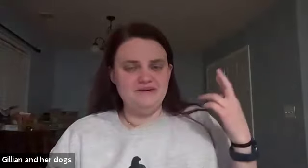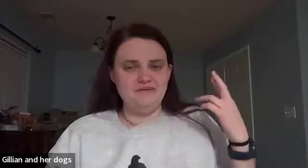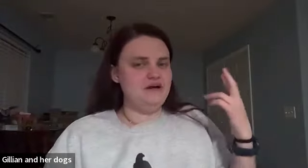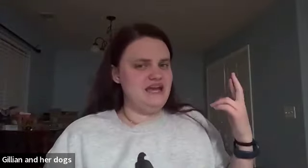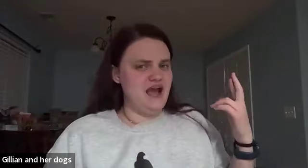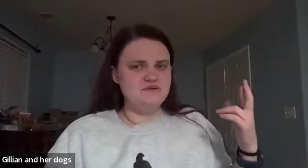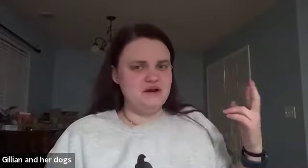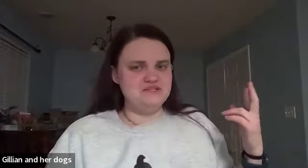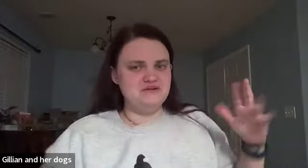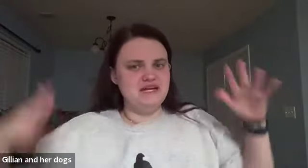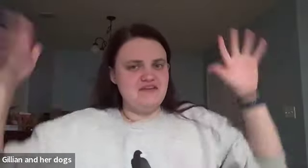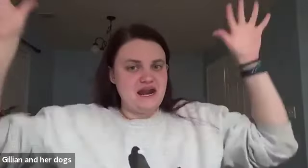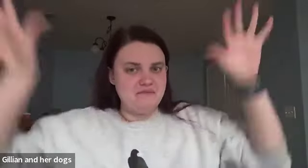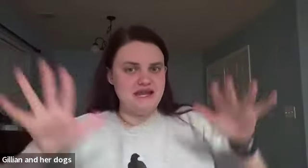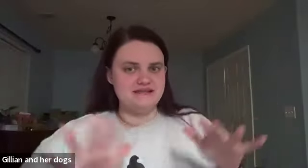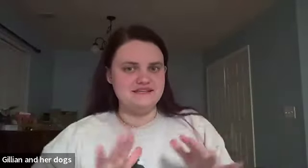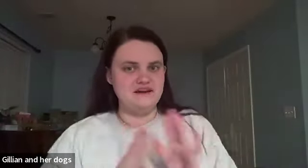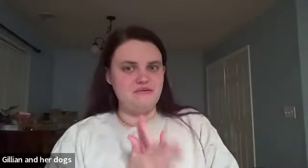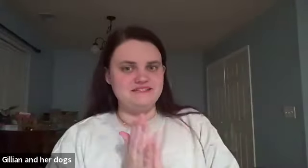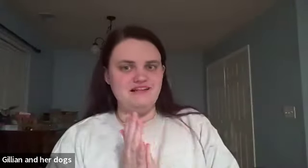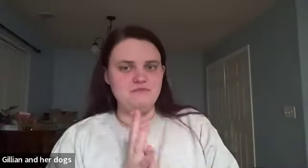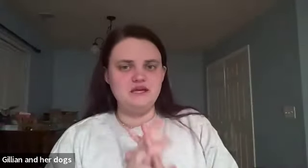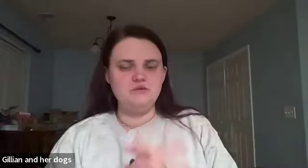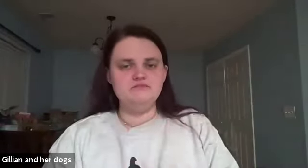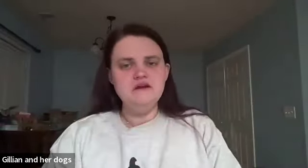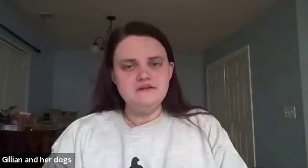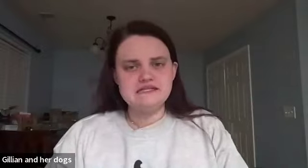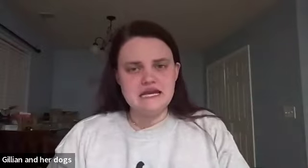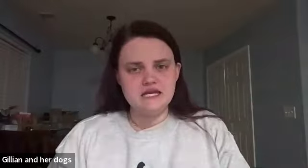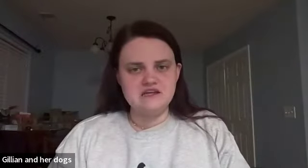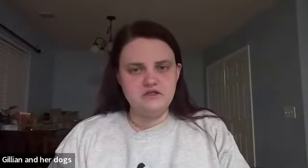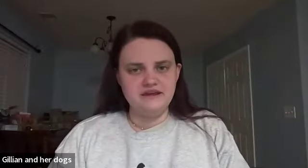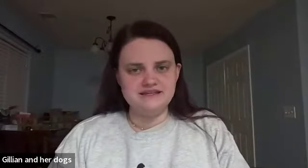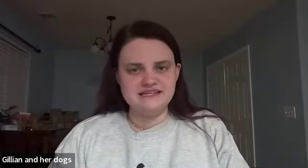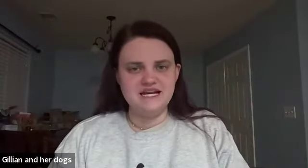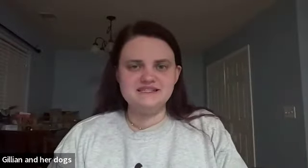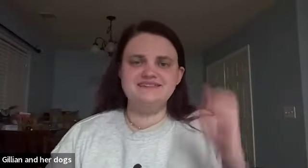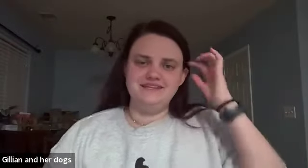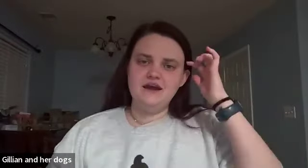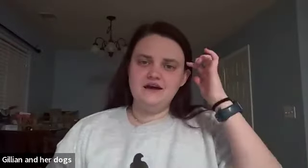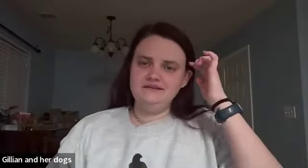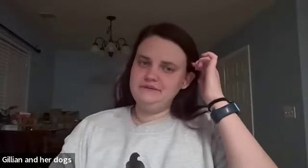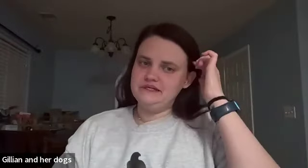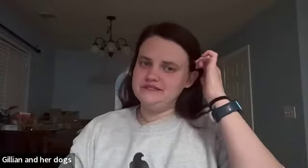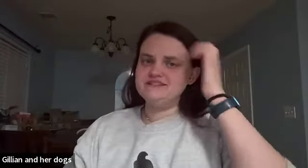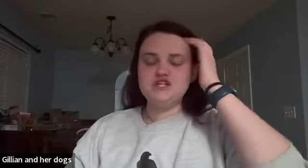like, when he asked me what I was doing, and then I put my hands down and I went to clapping. He went, "That's an ASL thing, isn't it?" And I was like, "Yeah, it was."